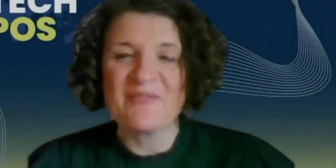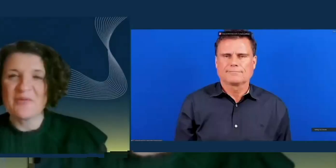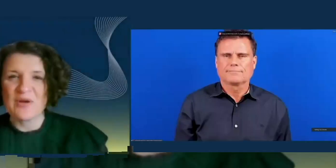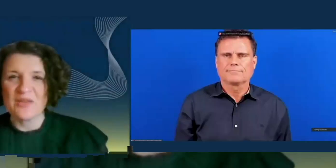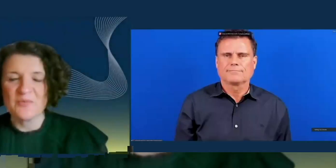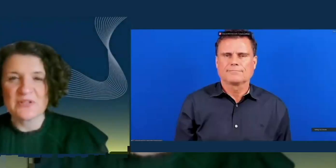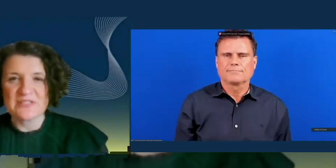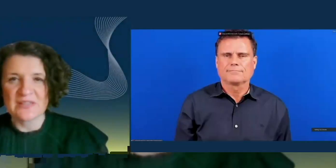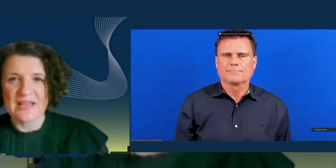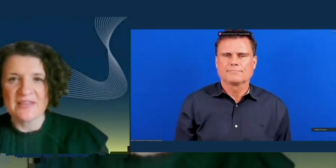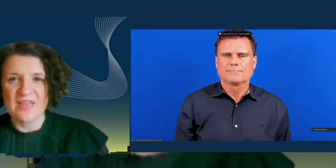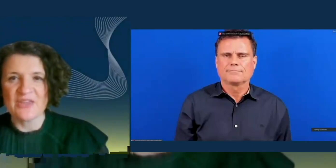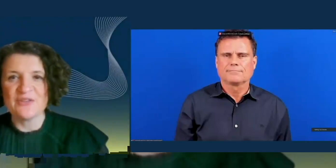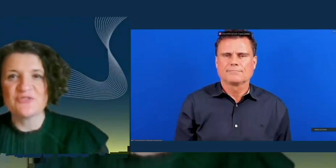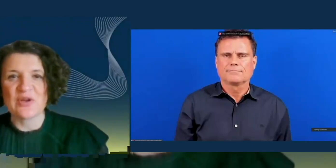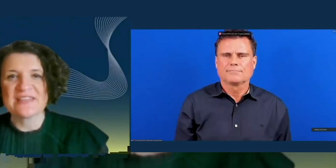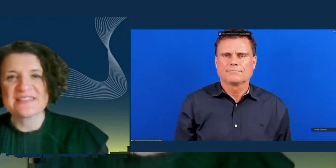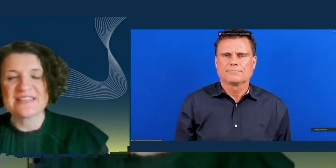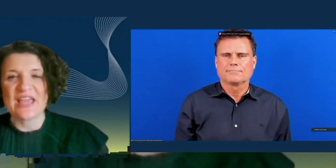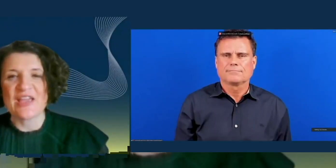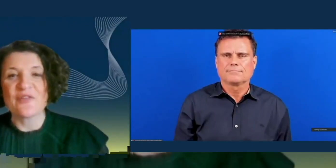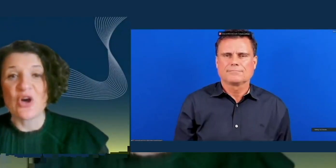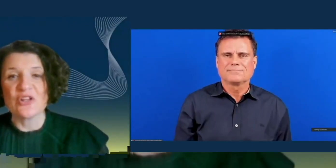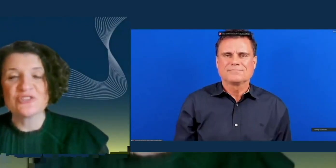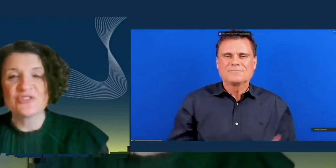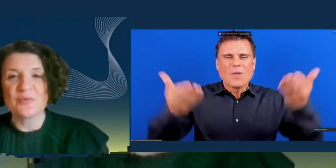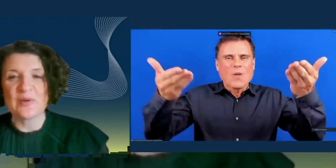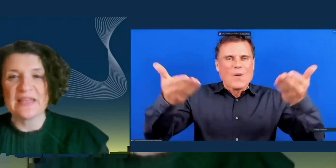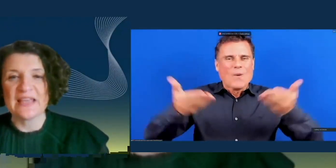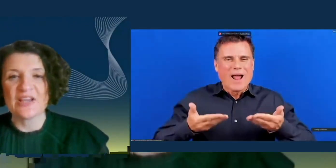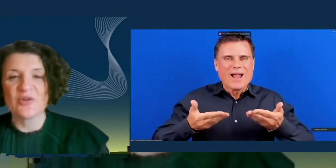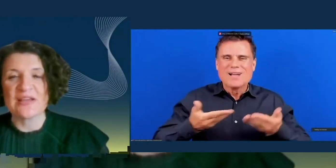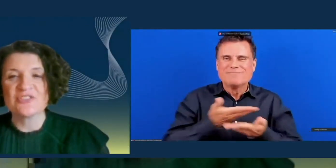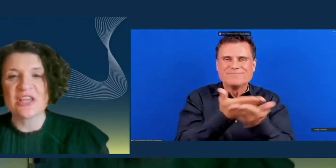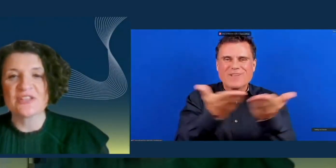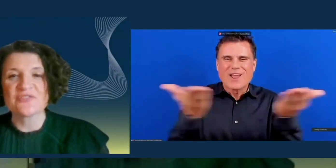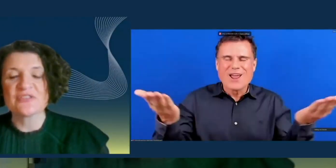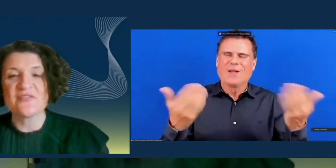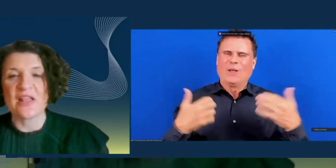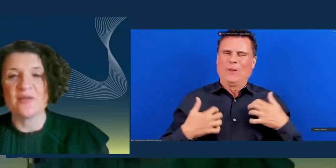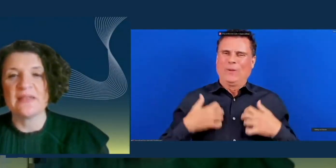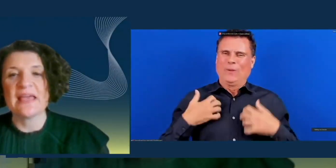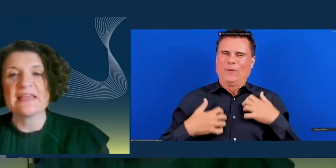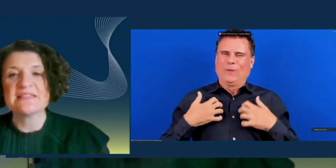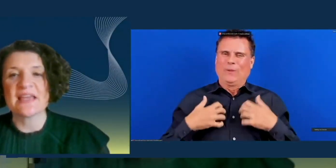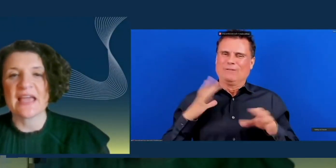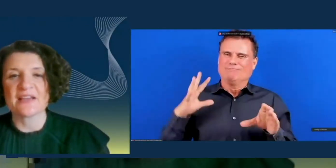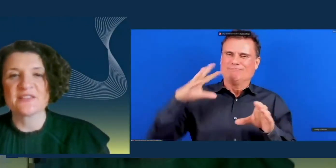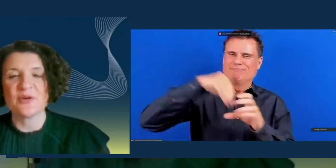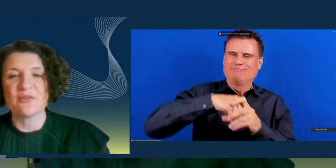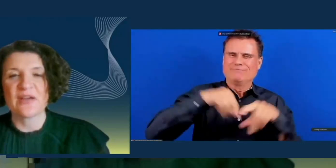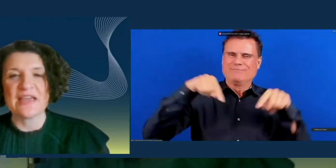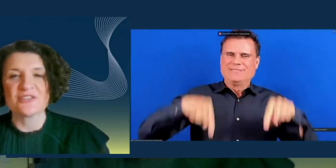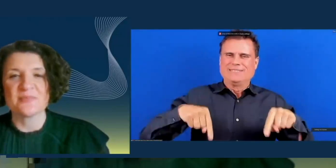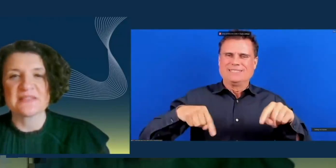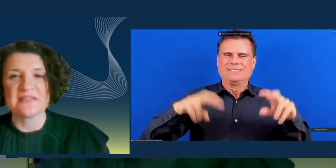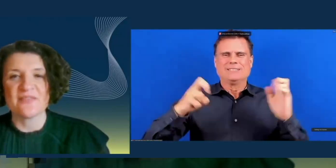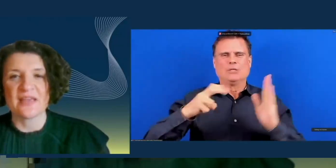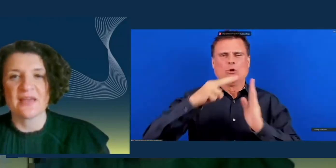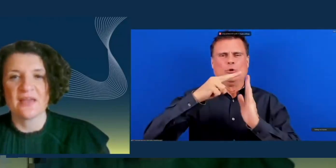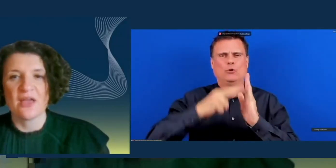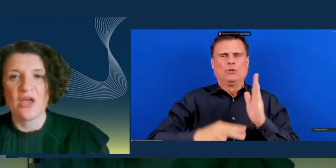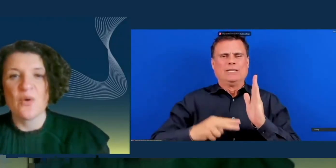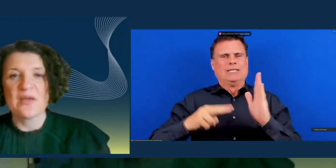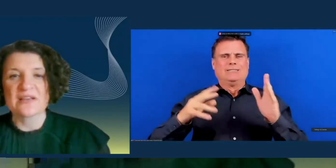Welcome, everyone. We're delighted that you've joined us today for the All Children Reading, a Grand Challenge for Development EdTech Expo for Asia